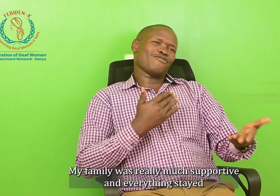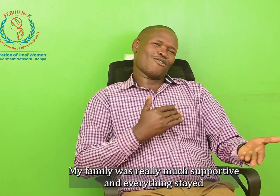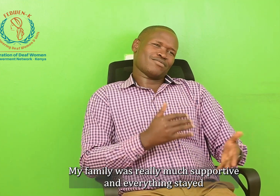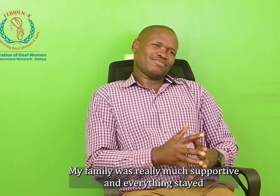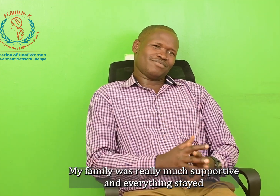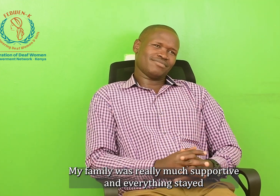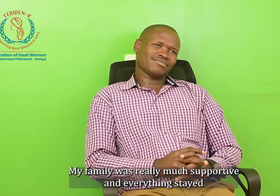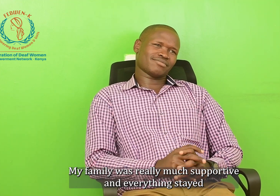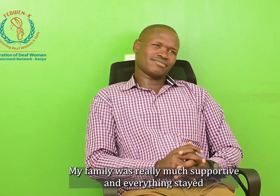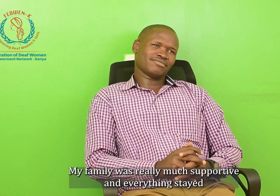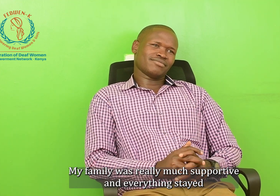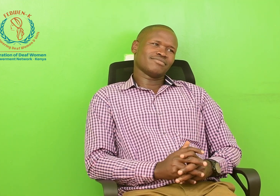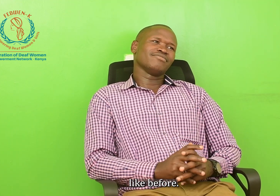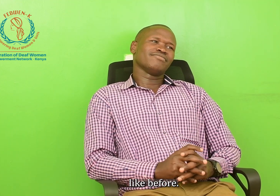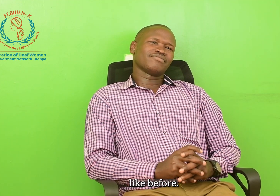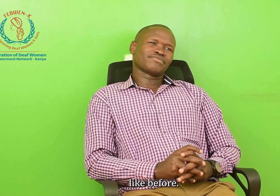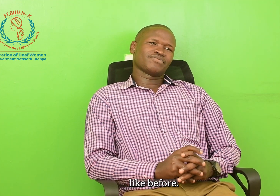everything stayed like before.